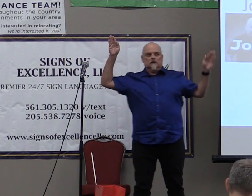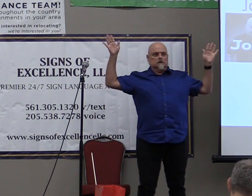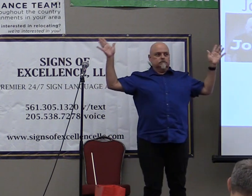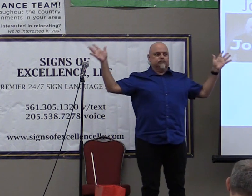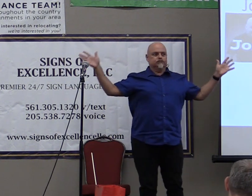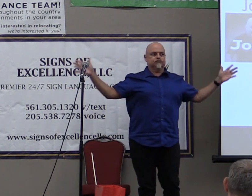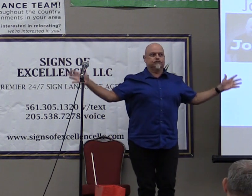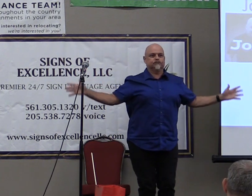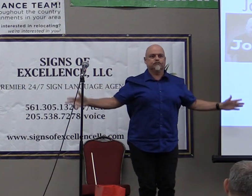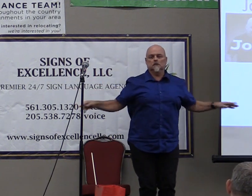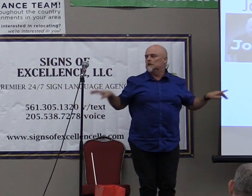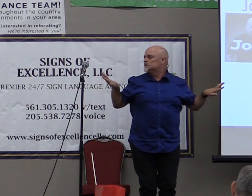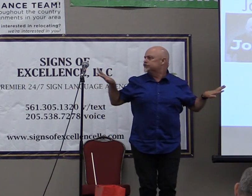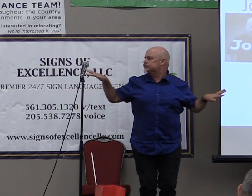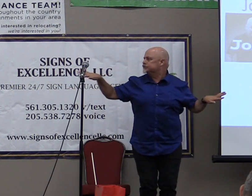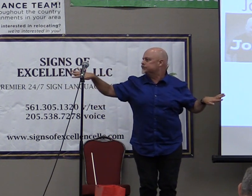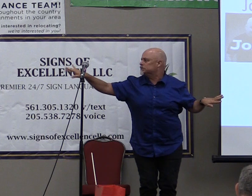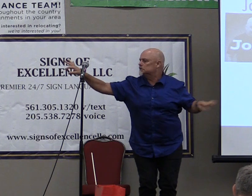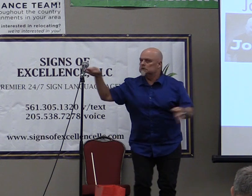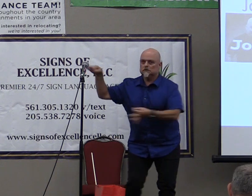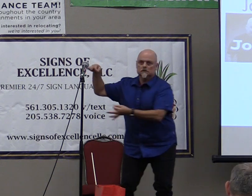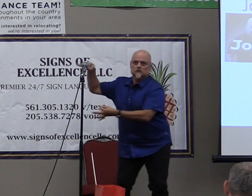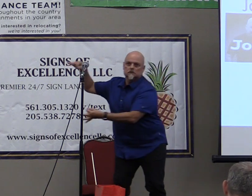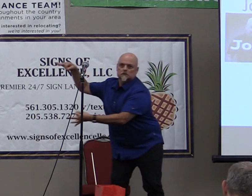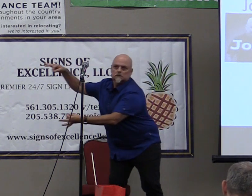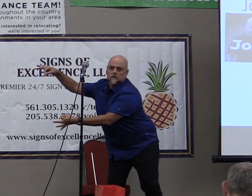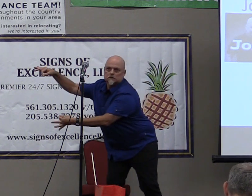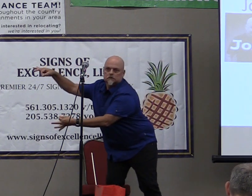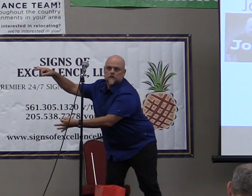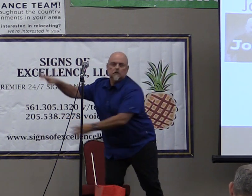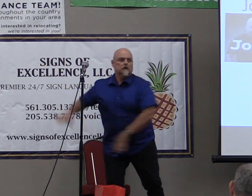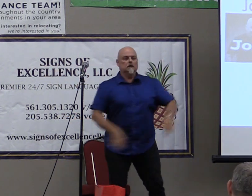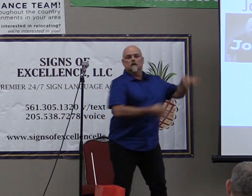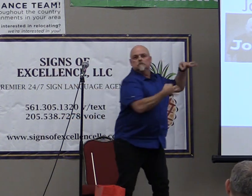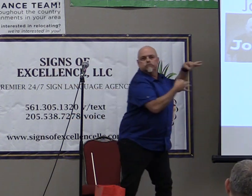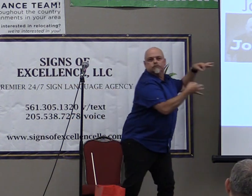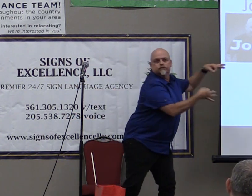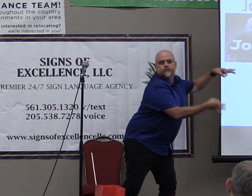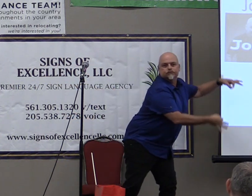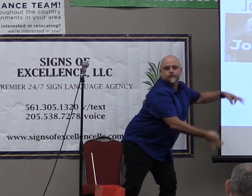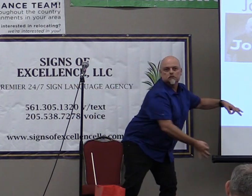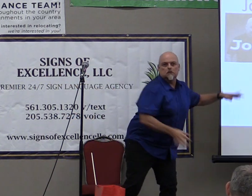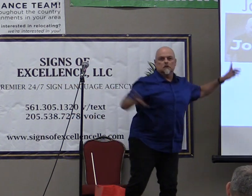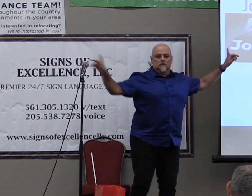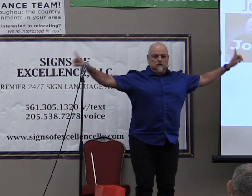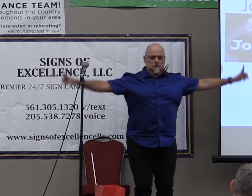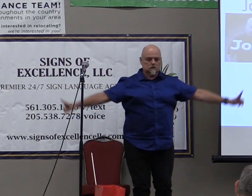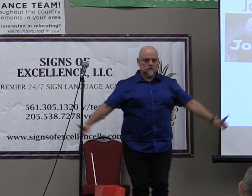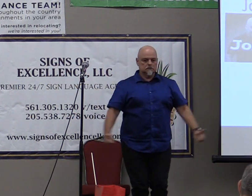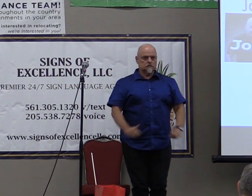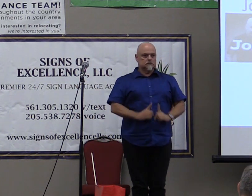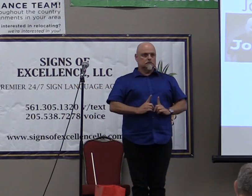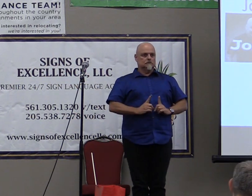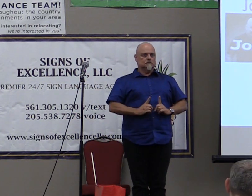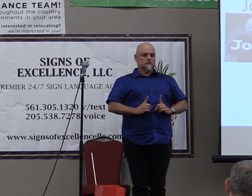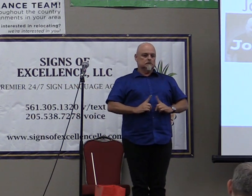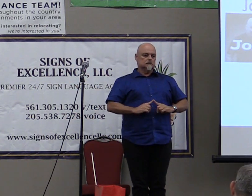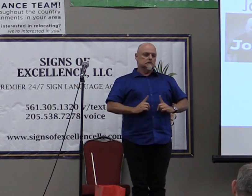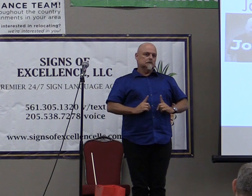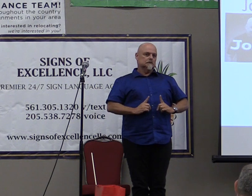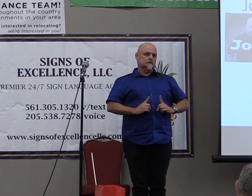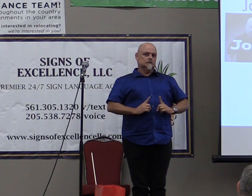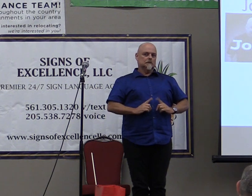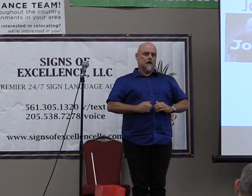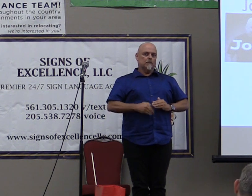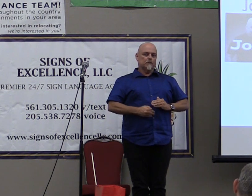Mother, father, and everything that goes with it, and all of the roots that go with that, and all the explanations that go with both sides.